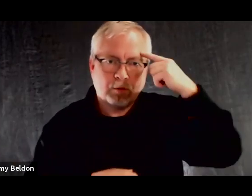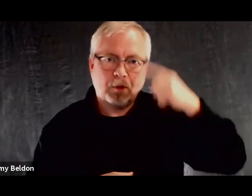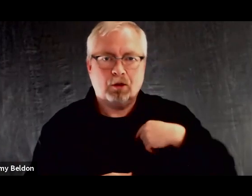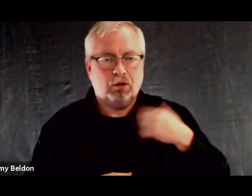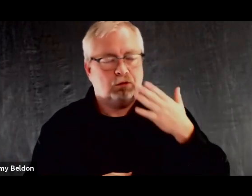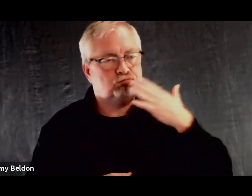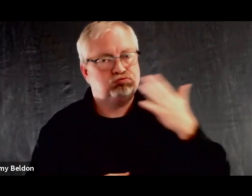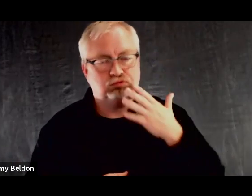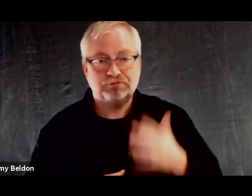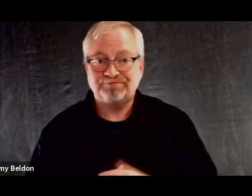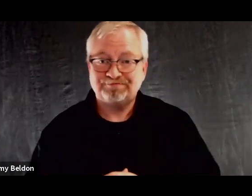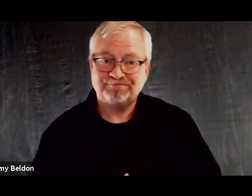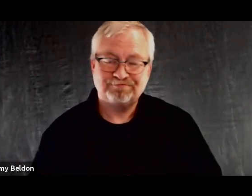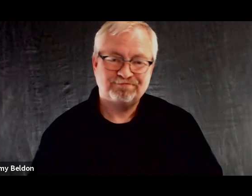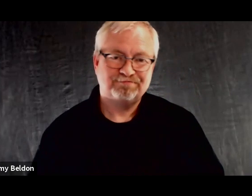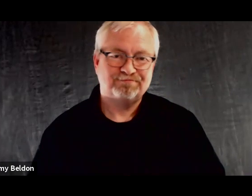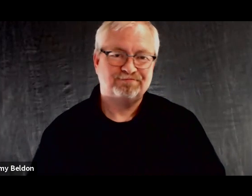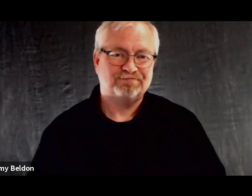Thank you.